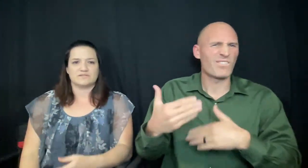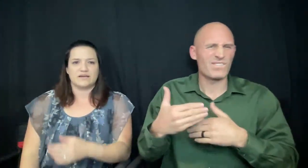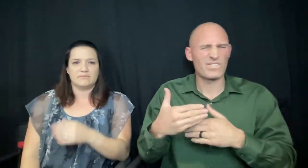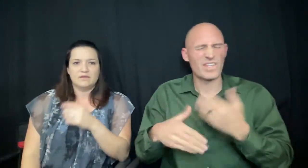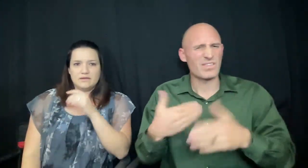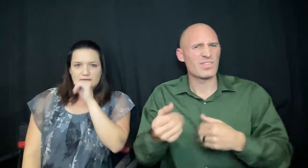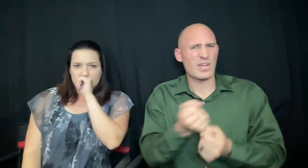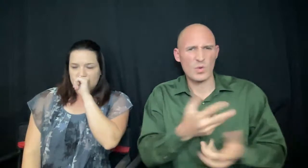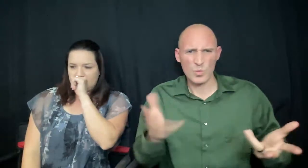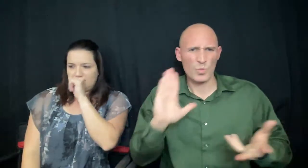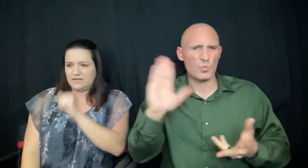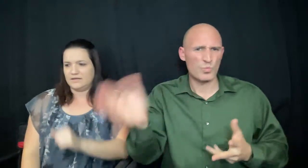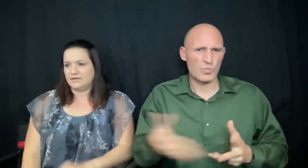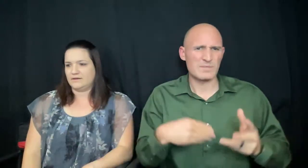time.